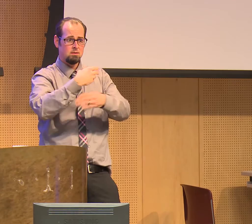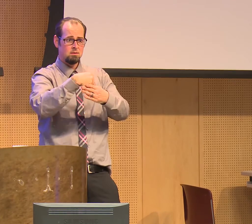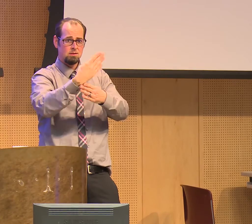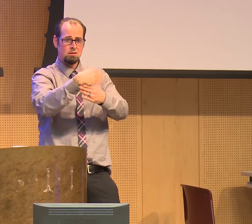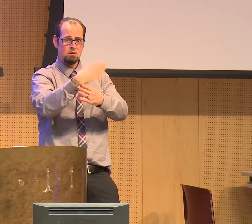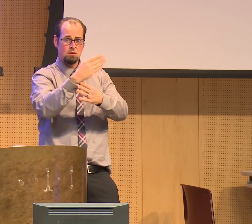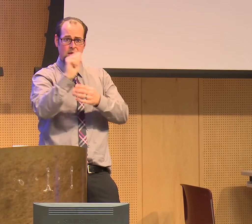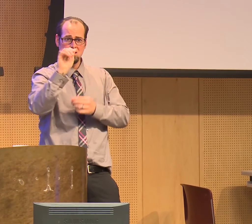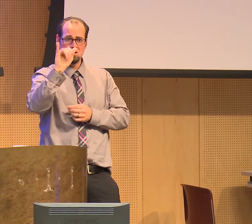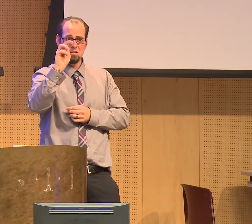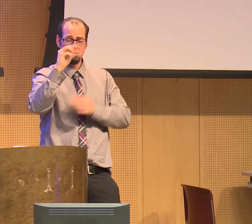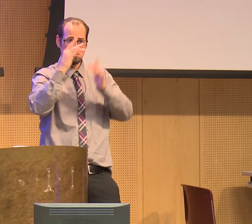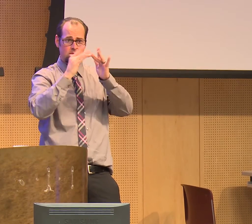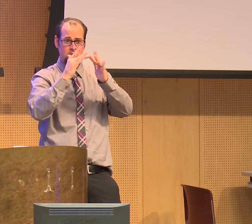The old little flippy sidekick?